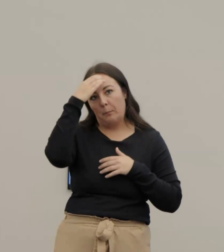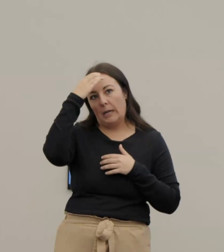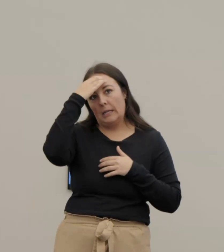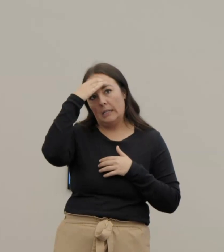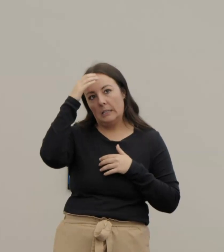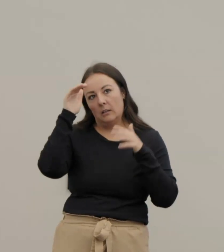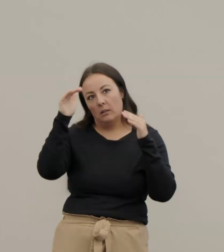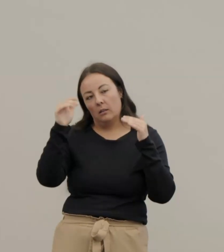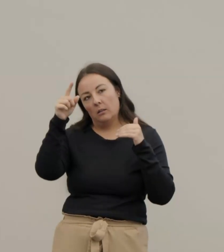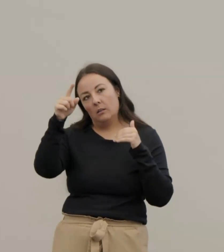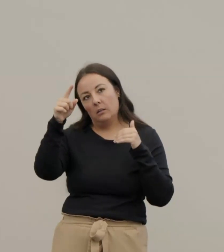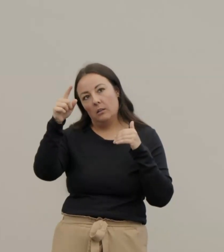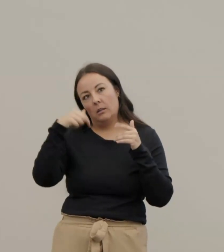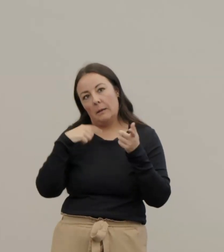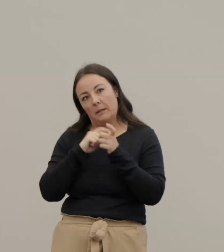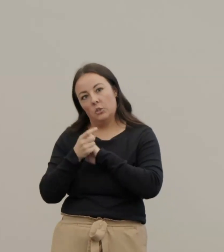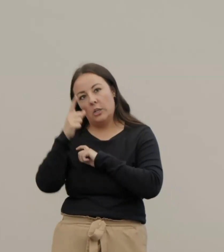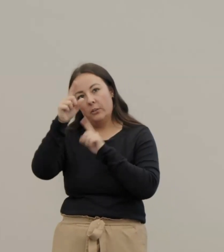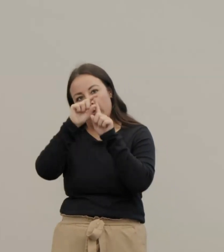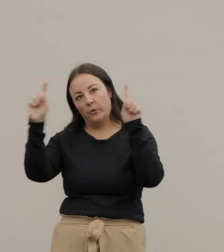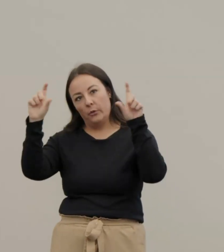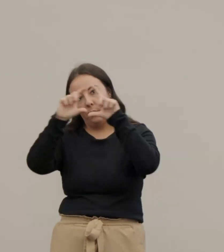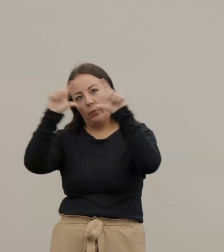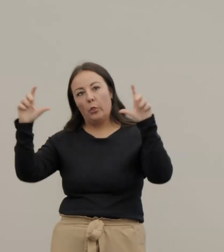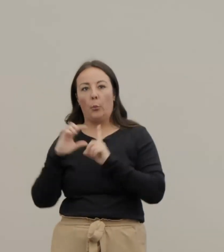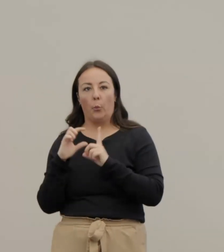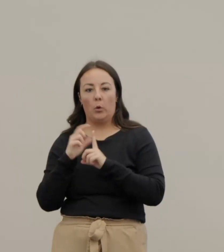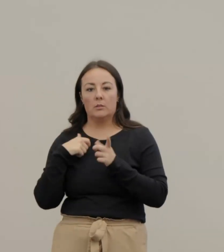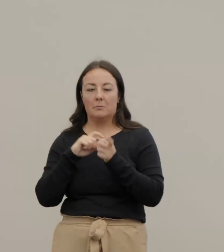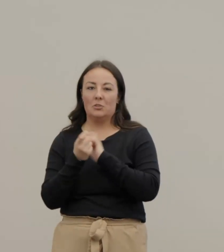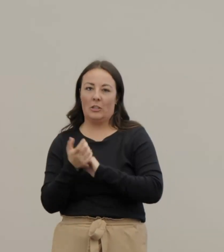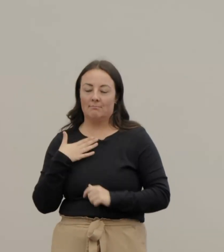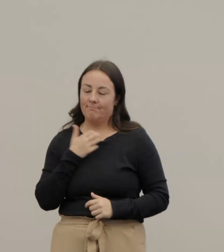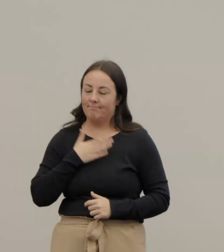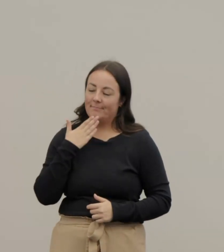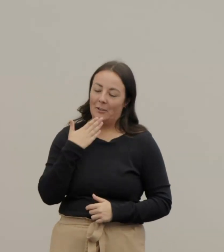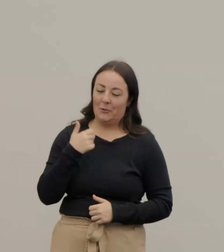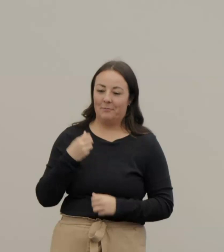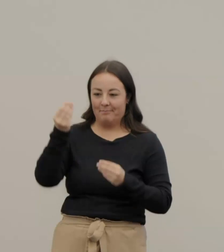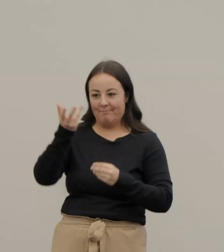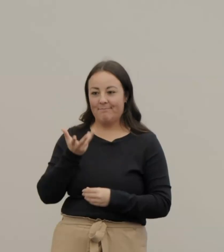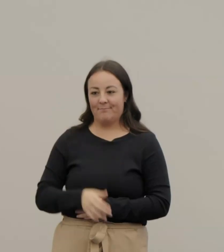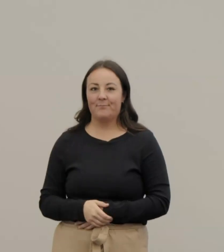document too. Sorry. Yeah, thank you. All right.